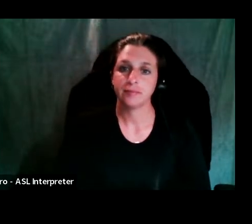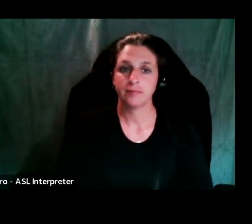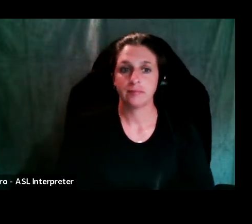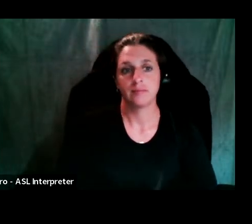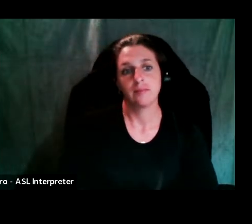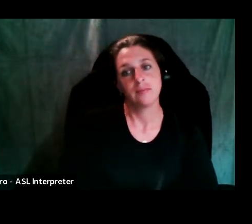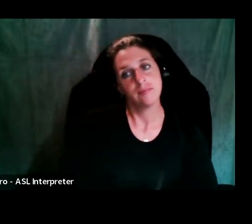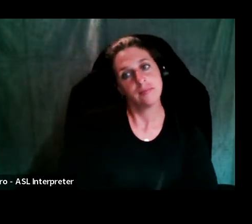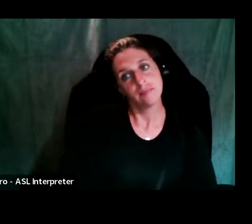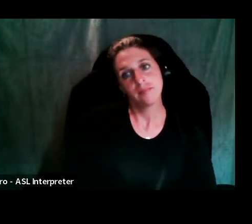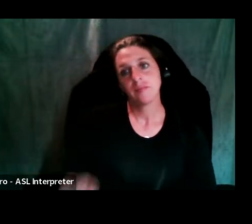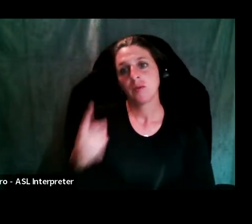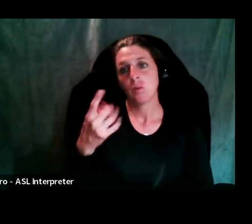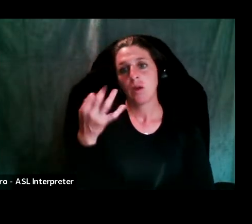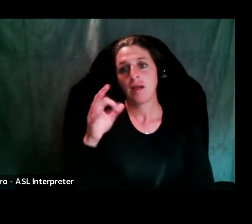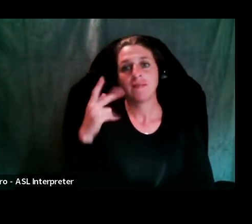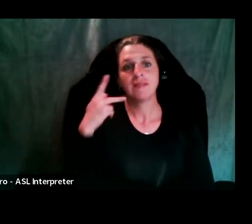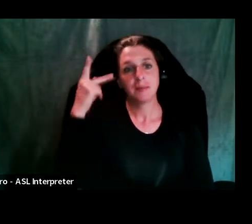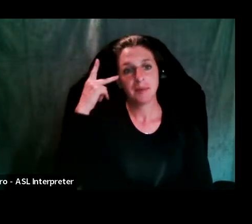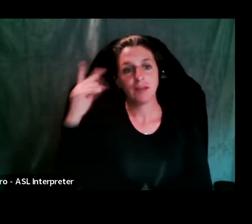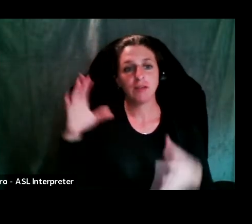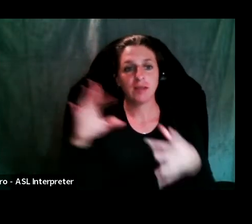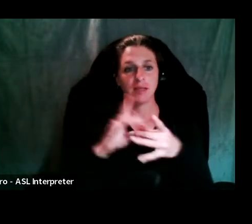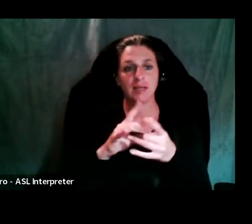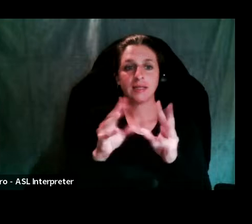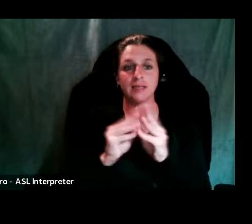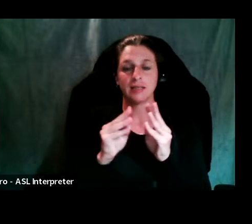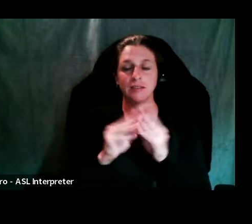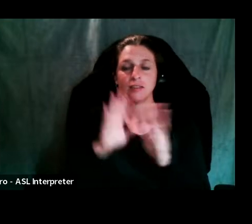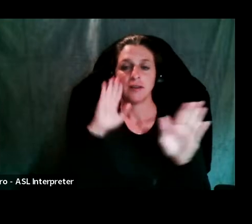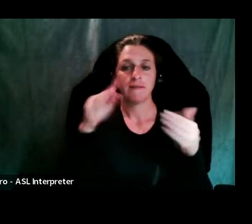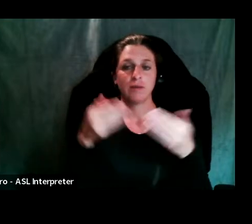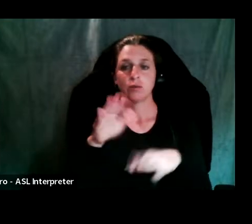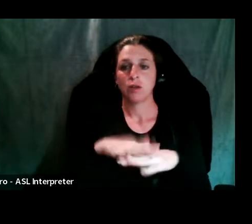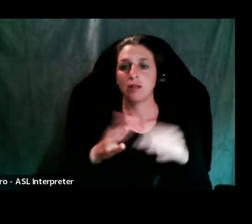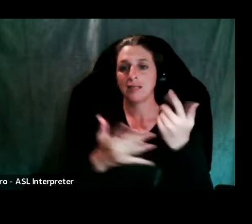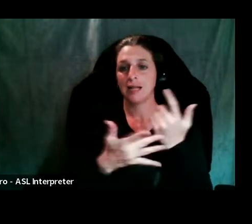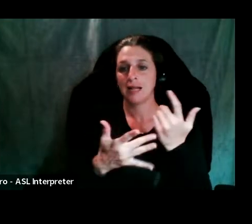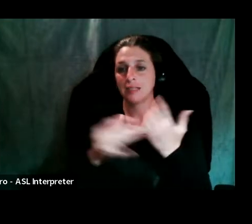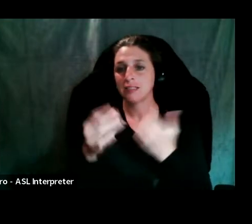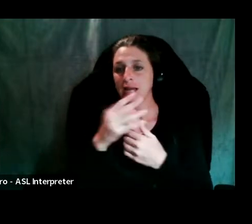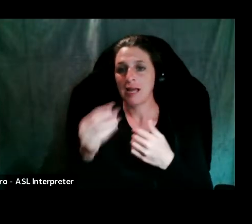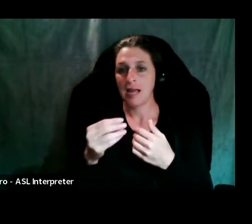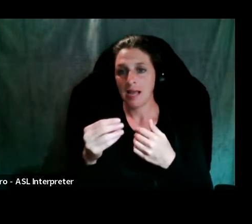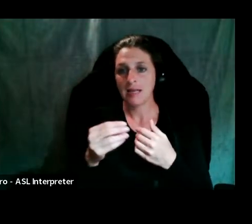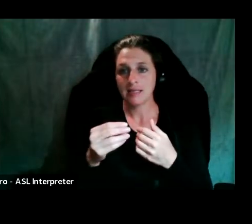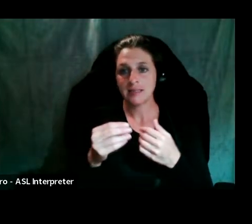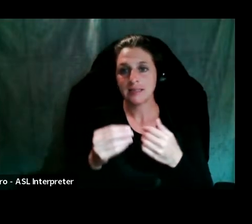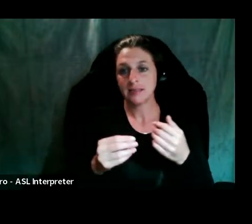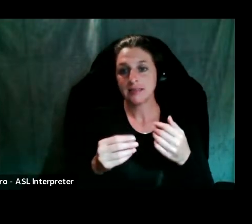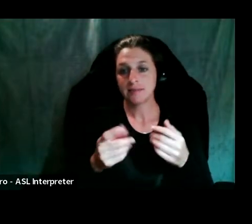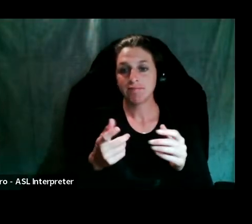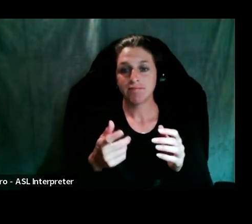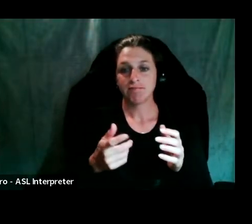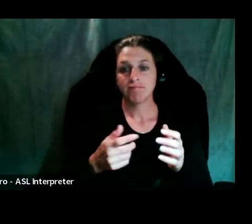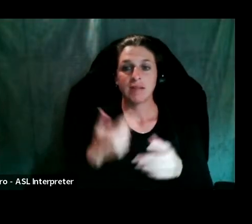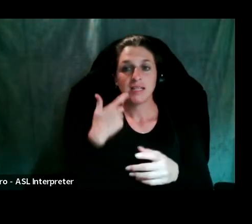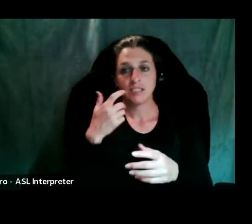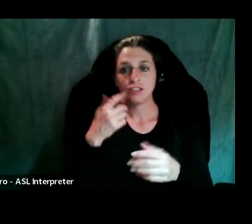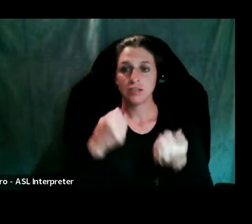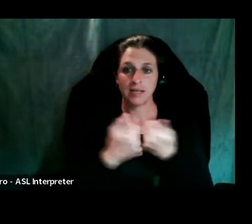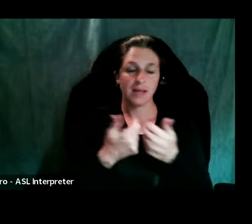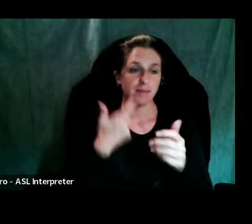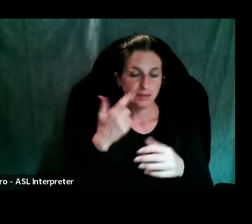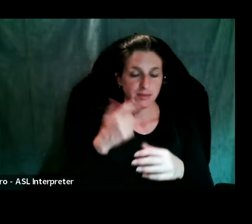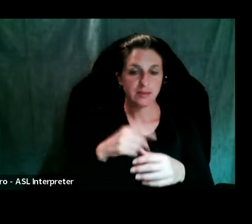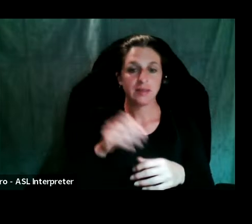Well, one of the Parent Connect sessions focused on technology and addiction and gaming addiction. And what we noticed is that, yes, when we